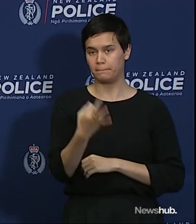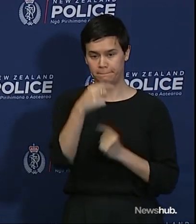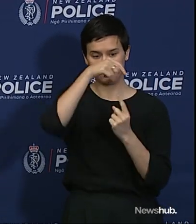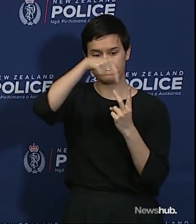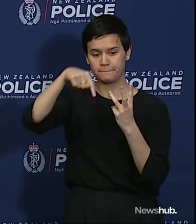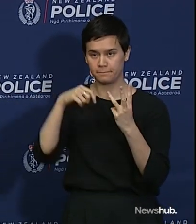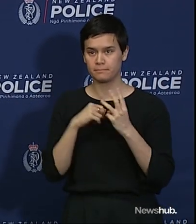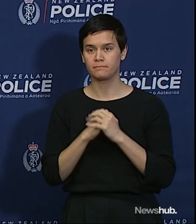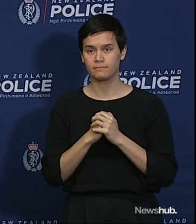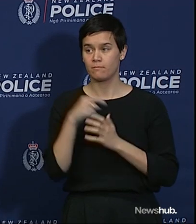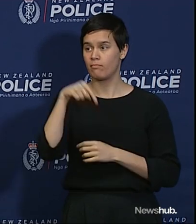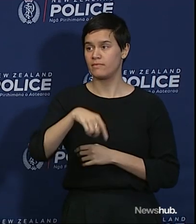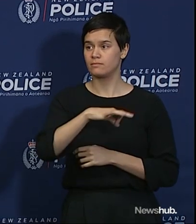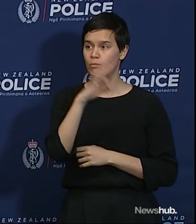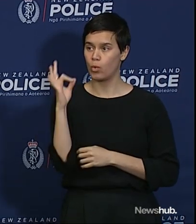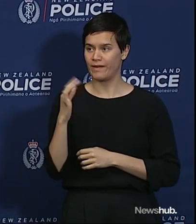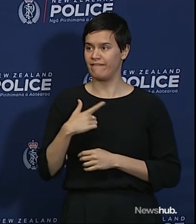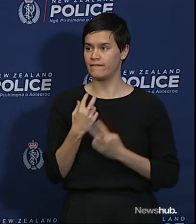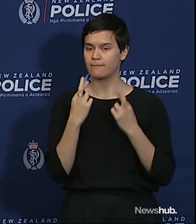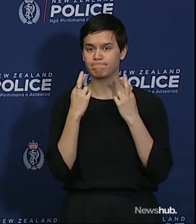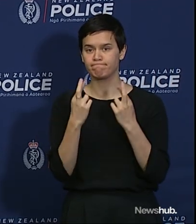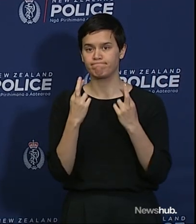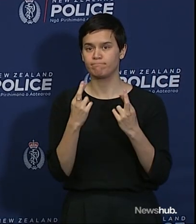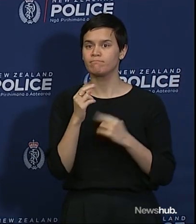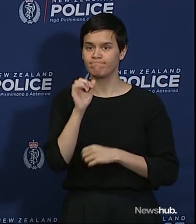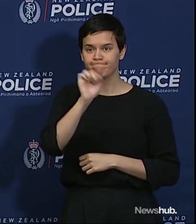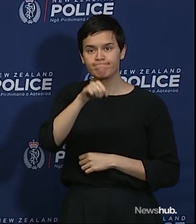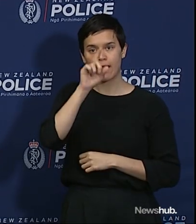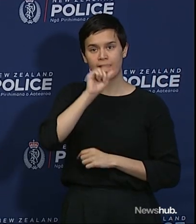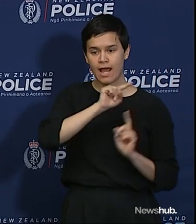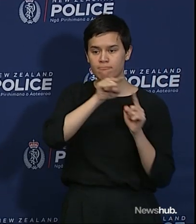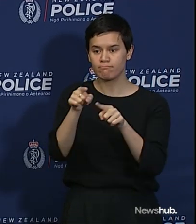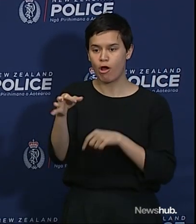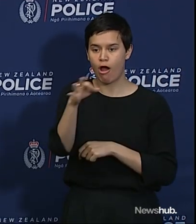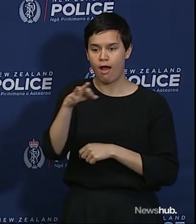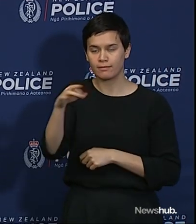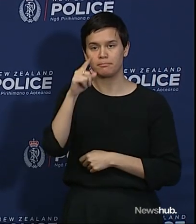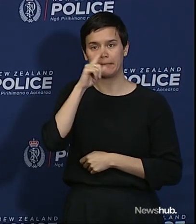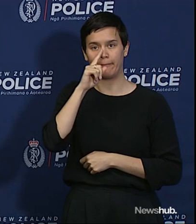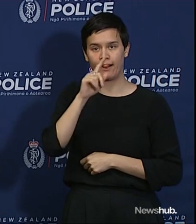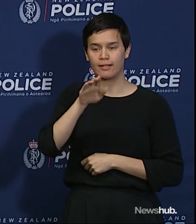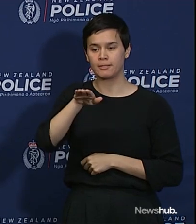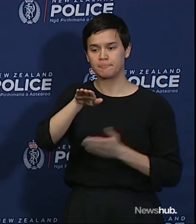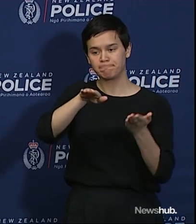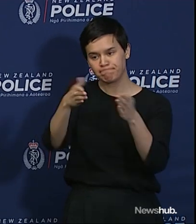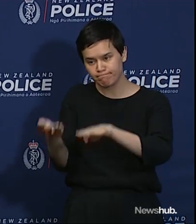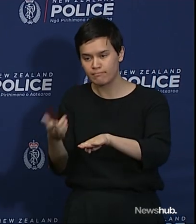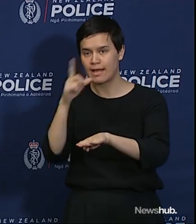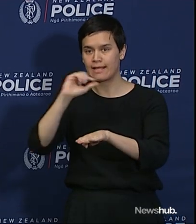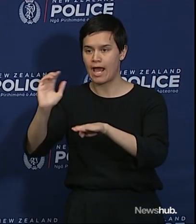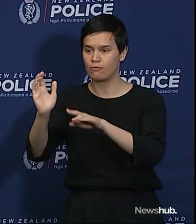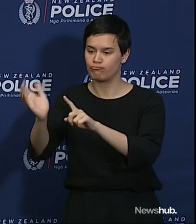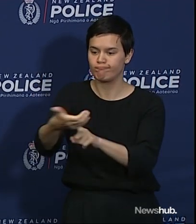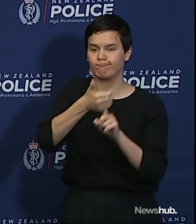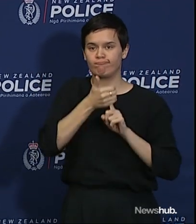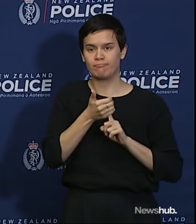This morning we were hopeful that we would be able to recover bodies of the people who unfortunately lost their lives on the island. However, this has not